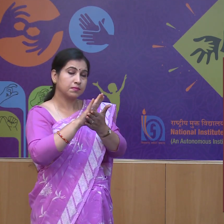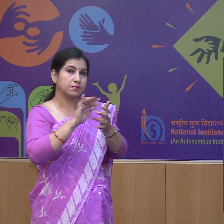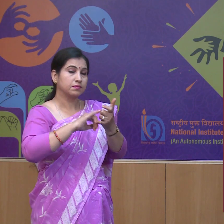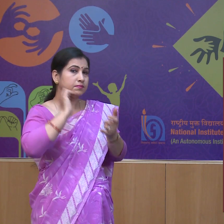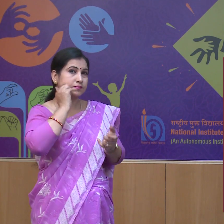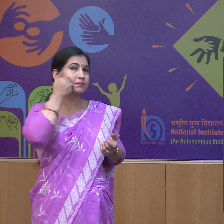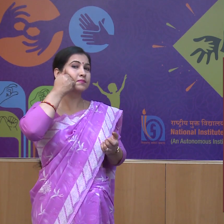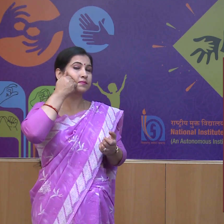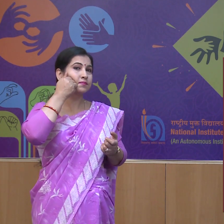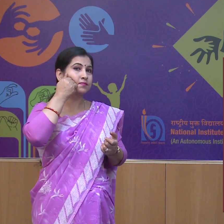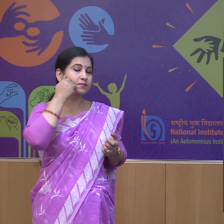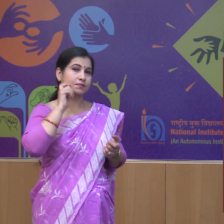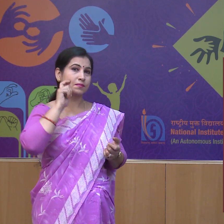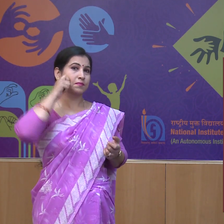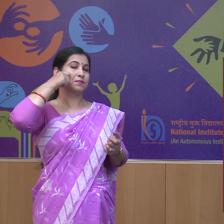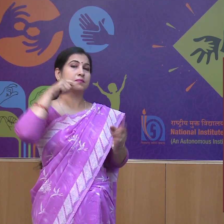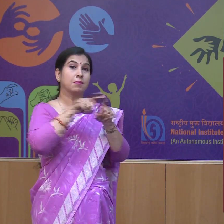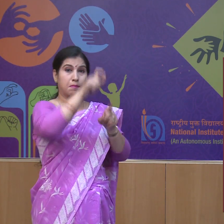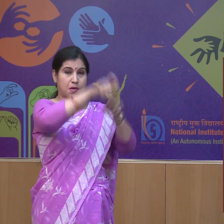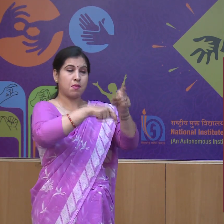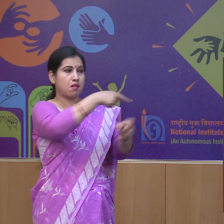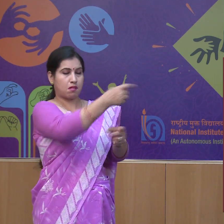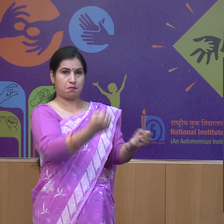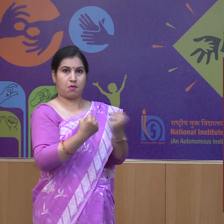political and military force